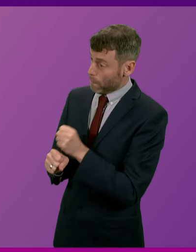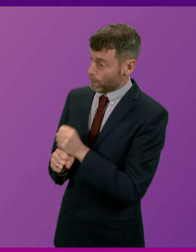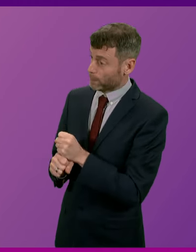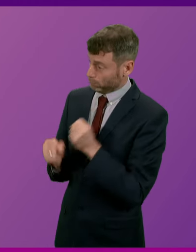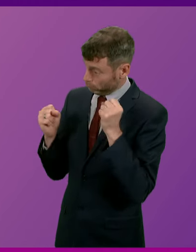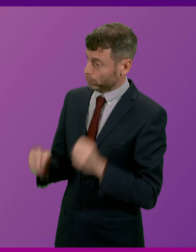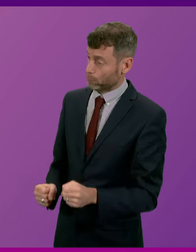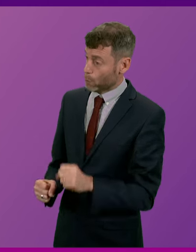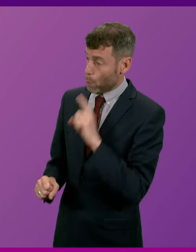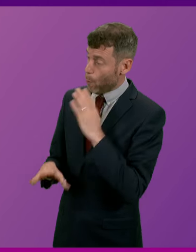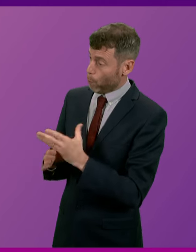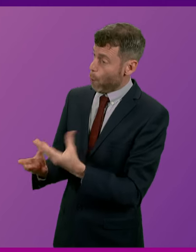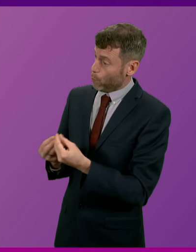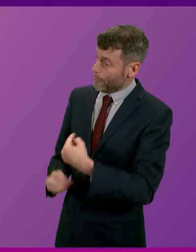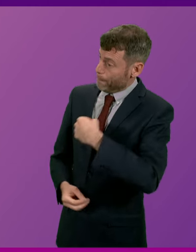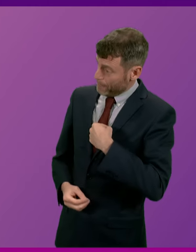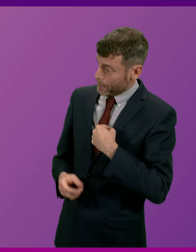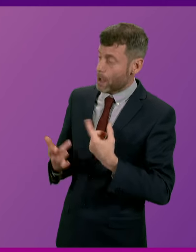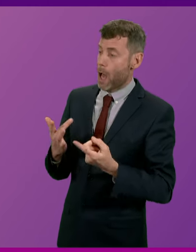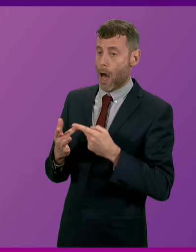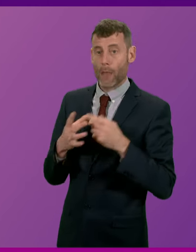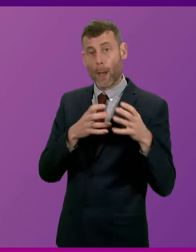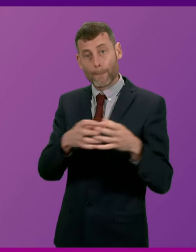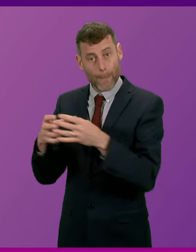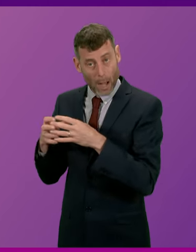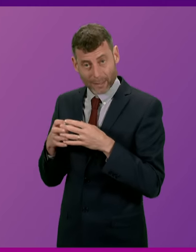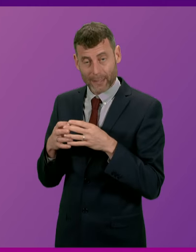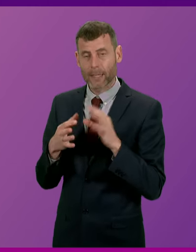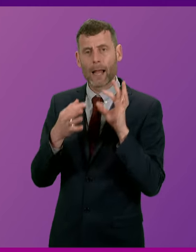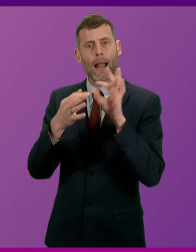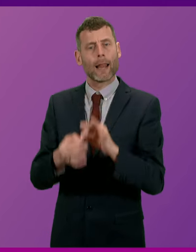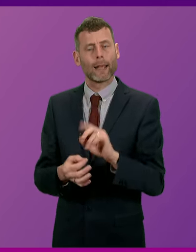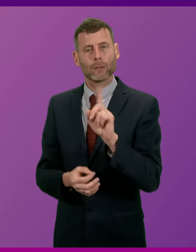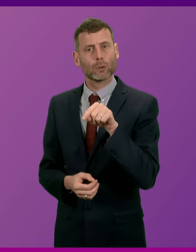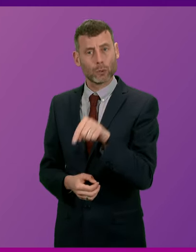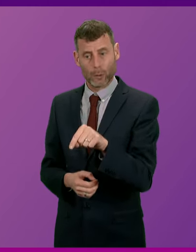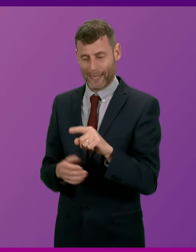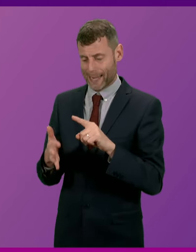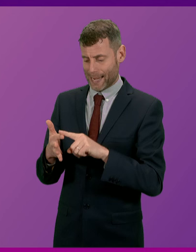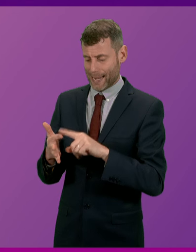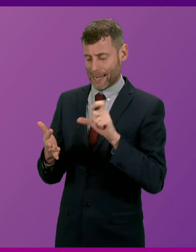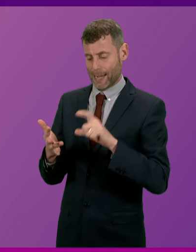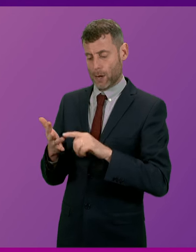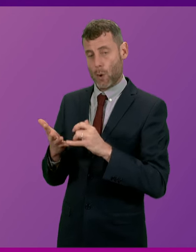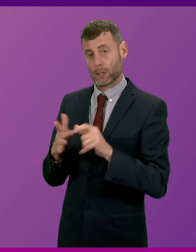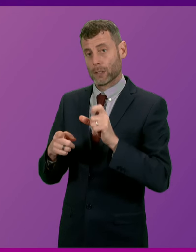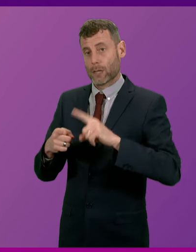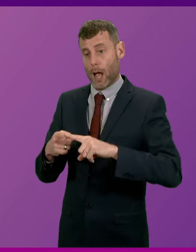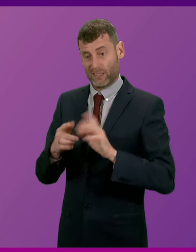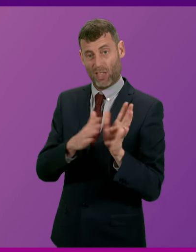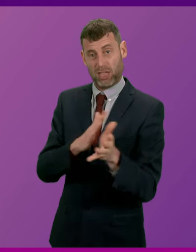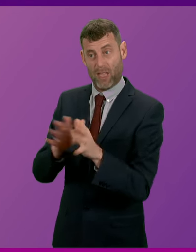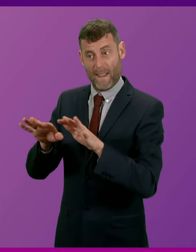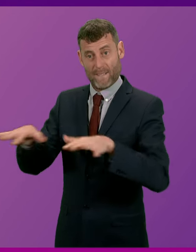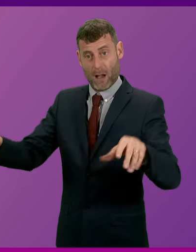working with me and all parties and stakeholders on the contribution that ecocide prevention can make, including